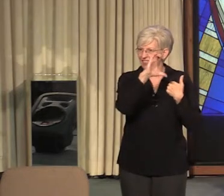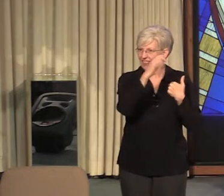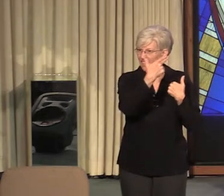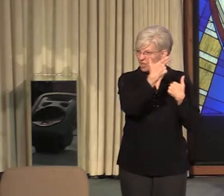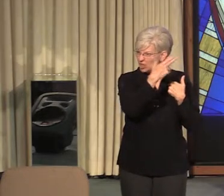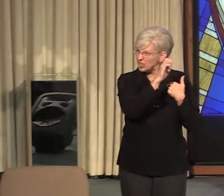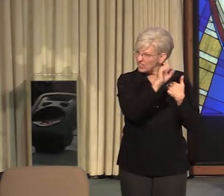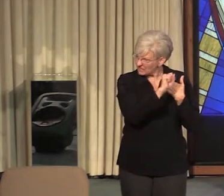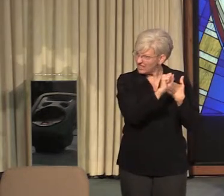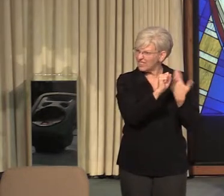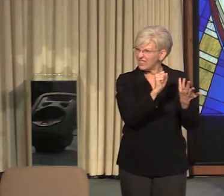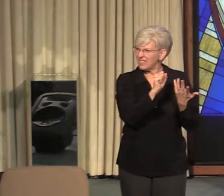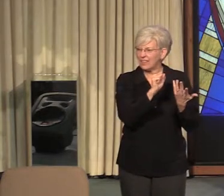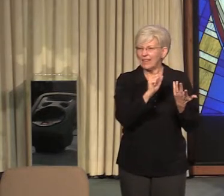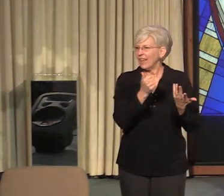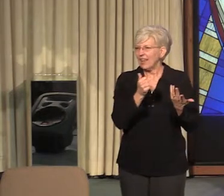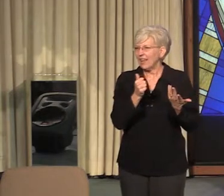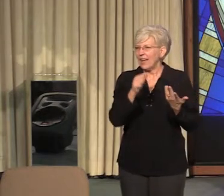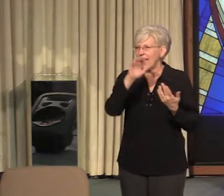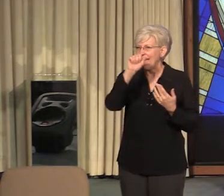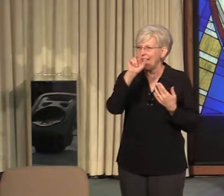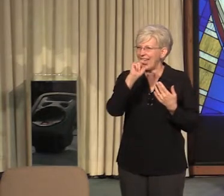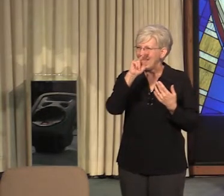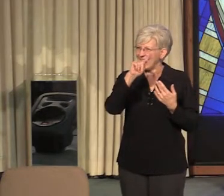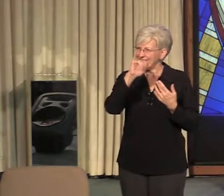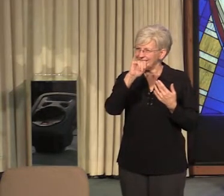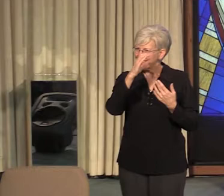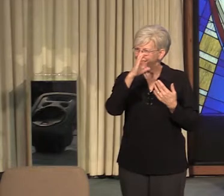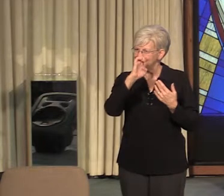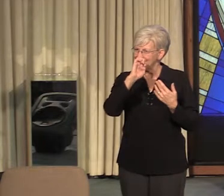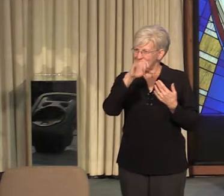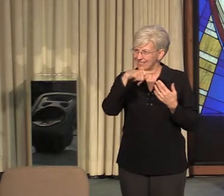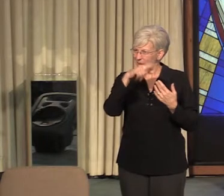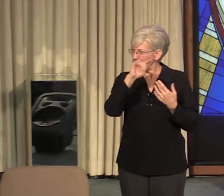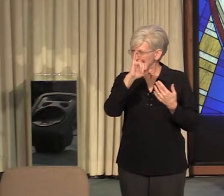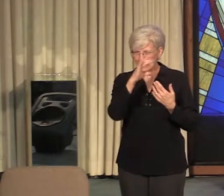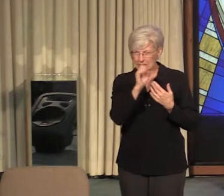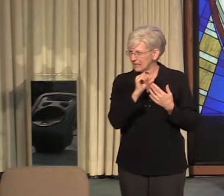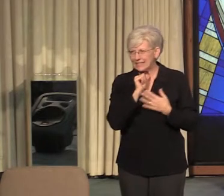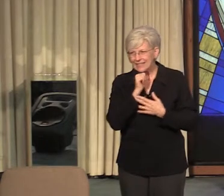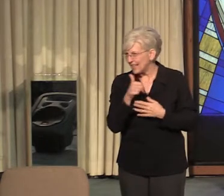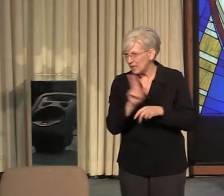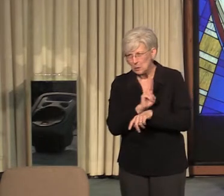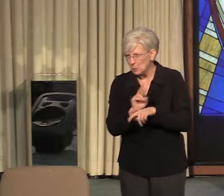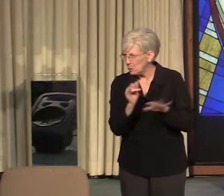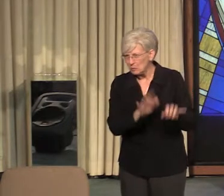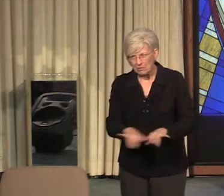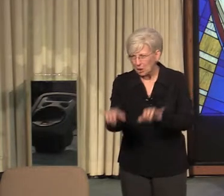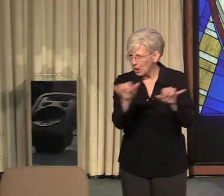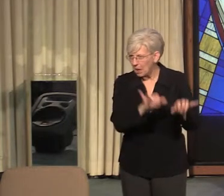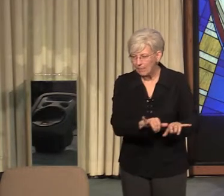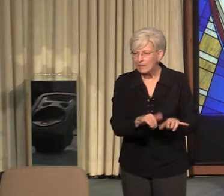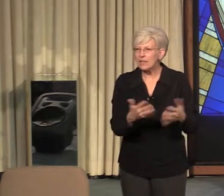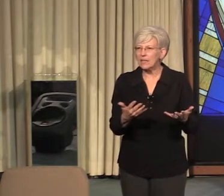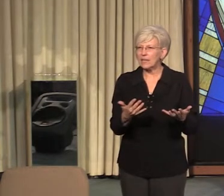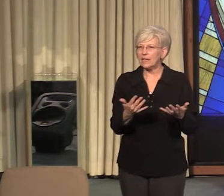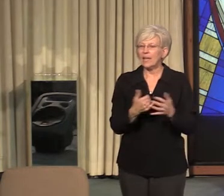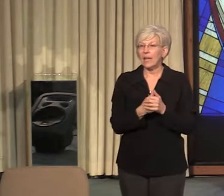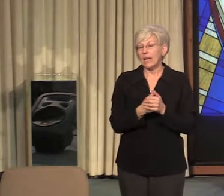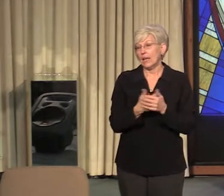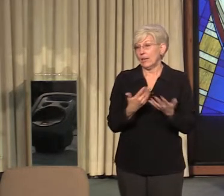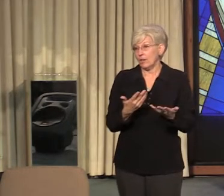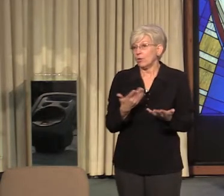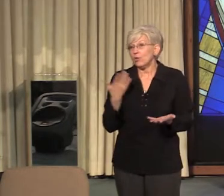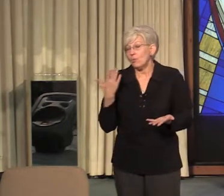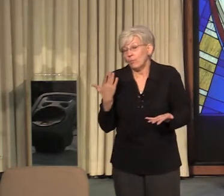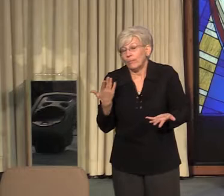Antiseptics were not commonly used yet. It was just as likely for medical treatment to